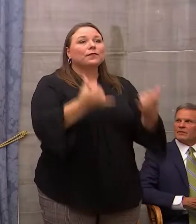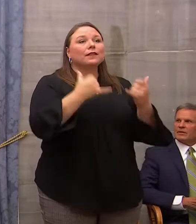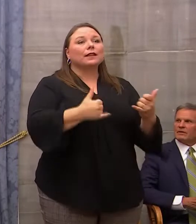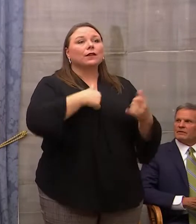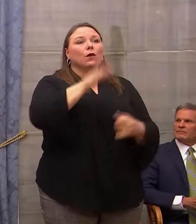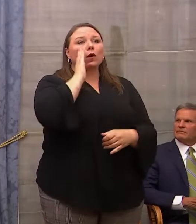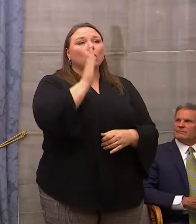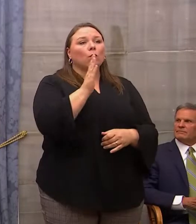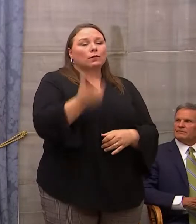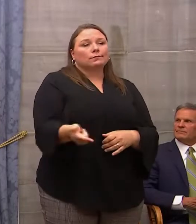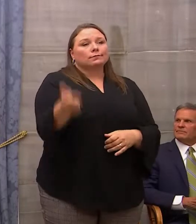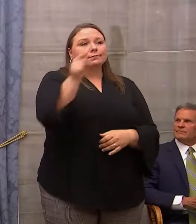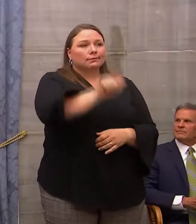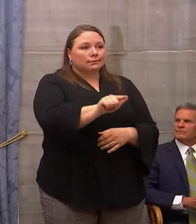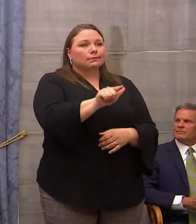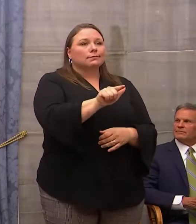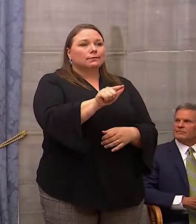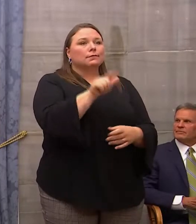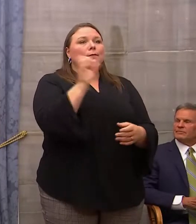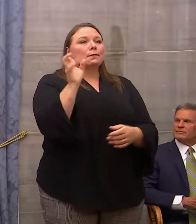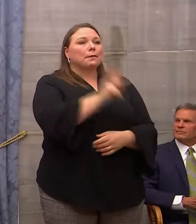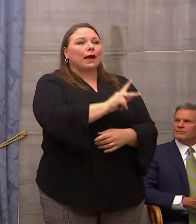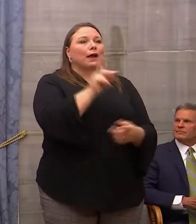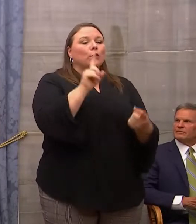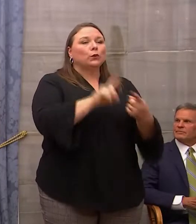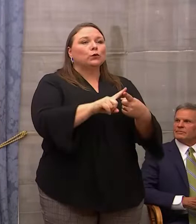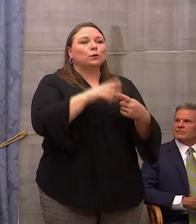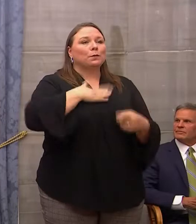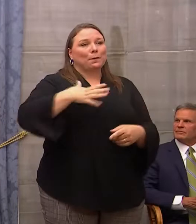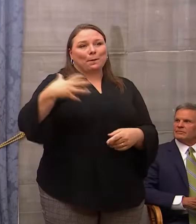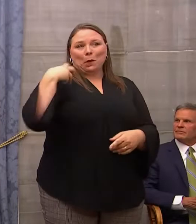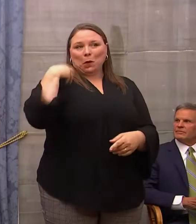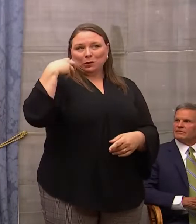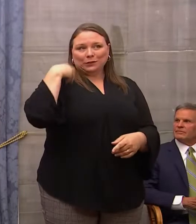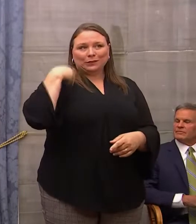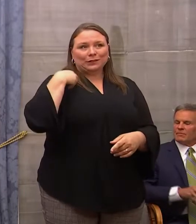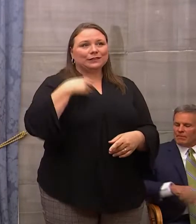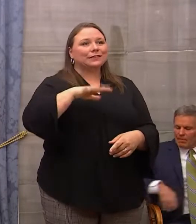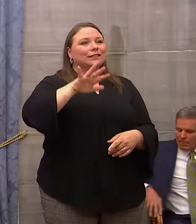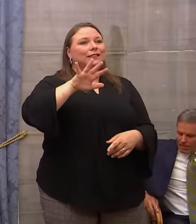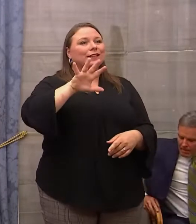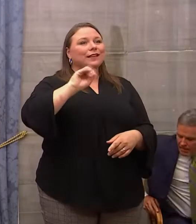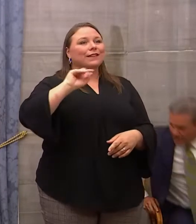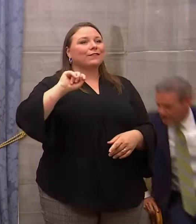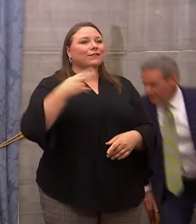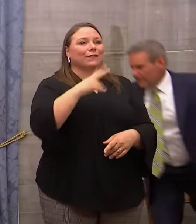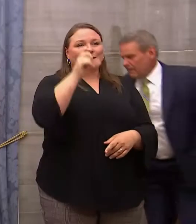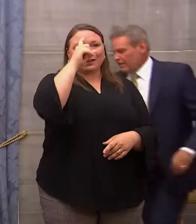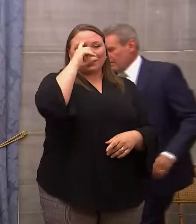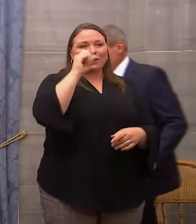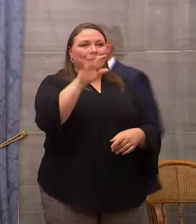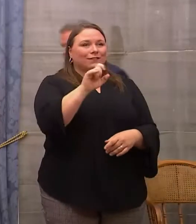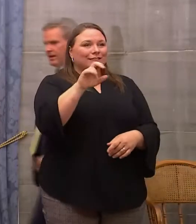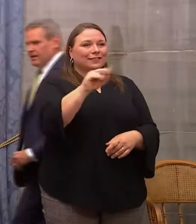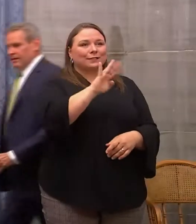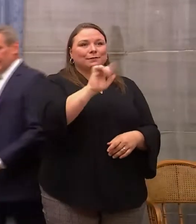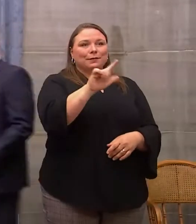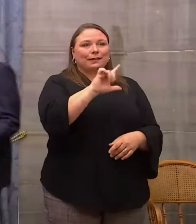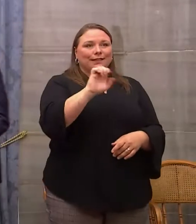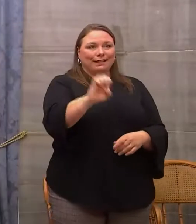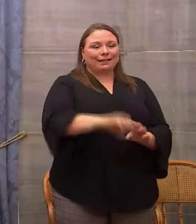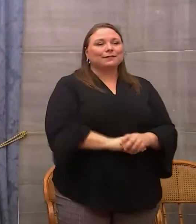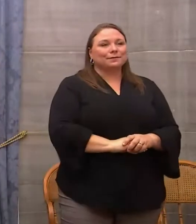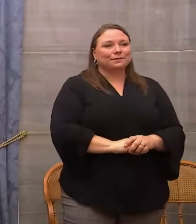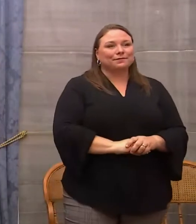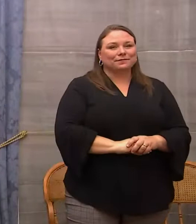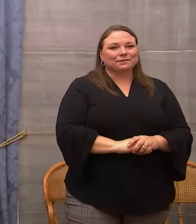to turn the dais back over to my boss, the 50th Governor of Tennessee, Bill Lee. Thank